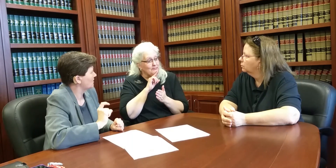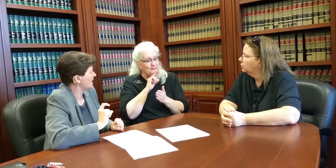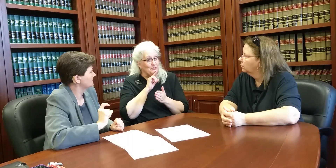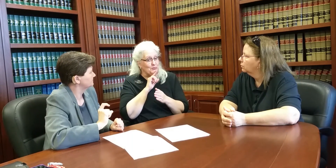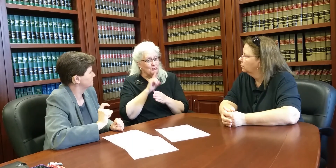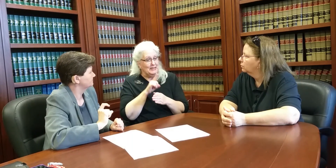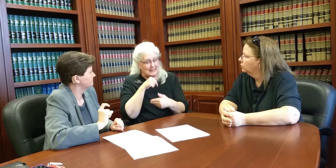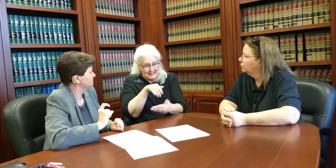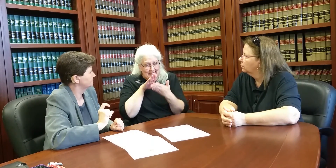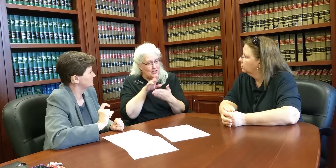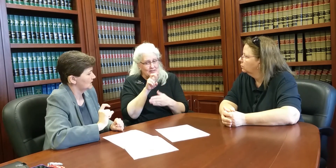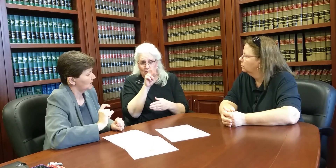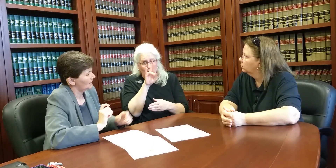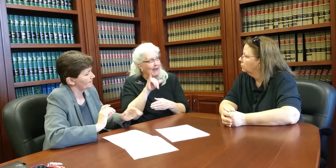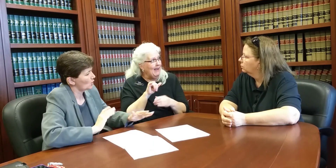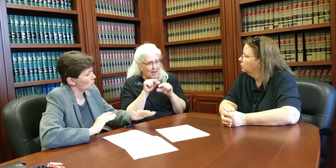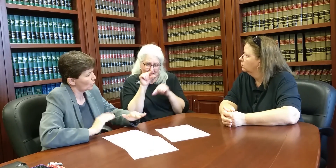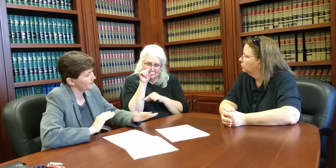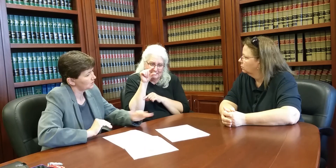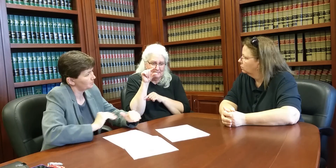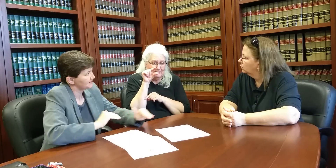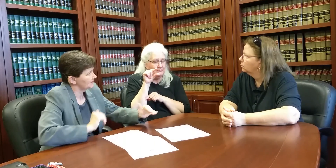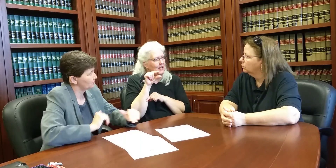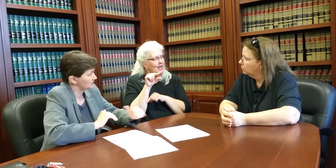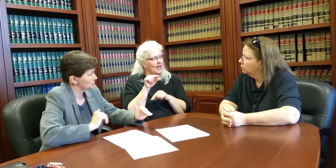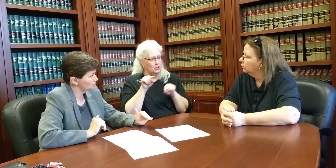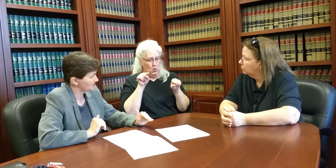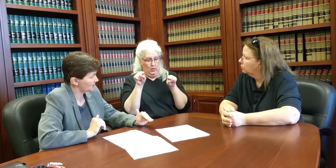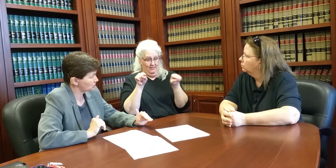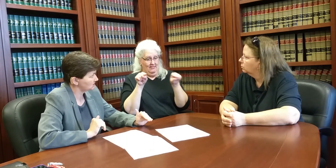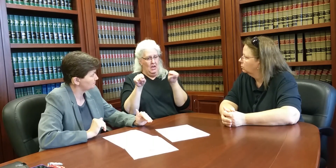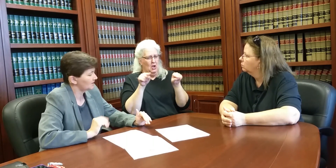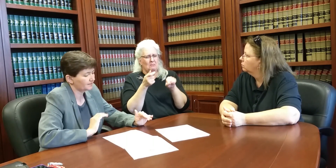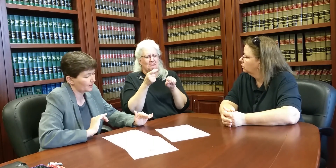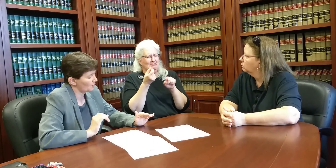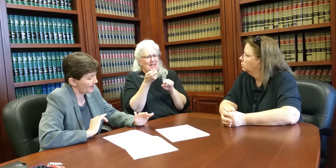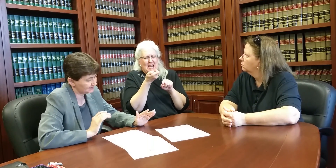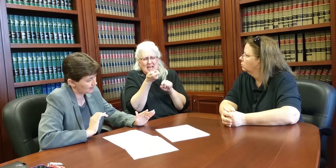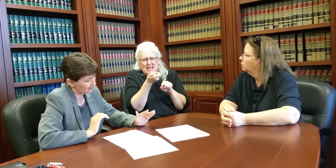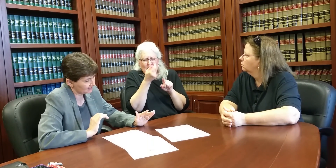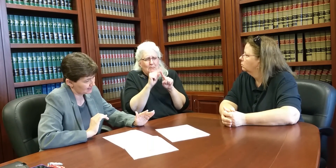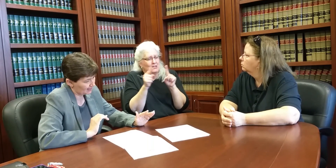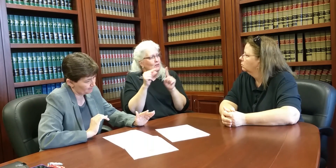BRI. They are worded a little bit different in the 2 sections, but they are basically the same.